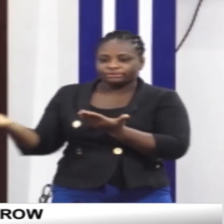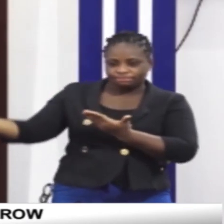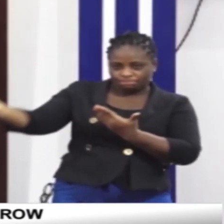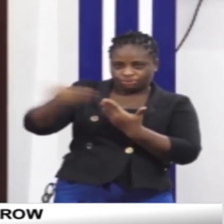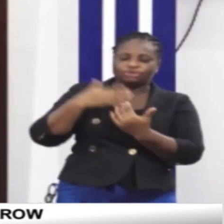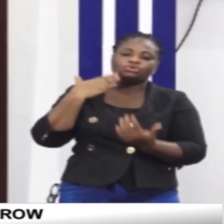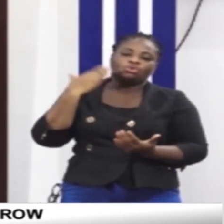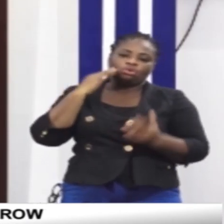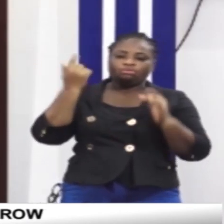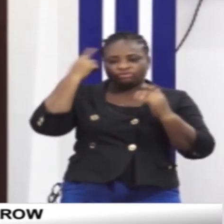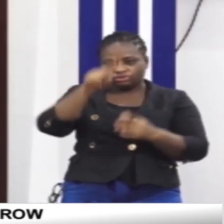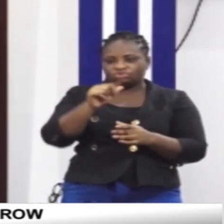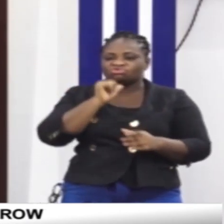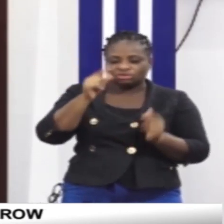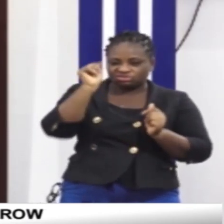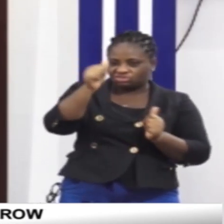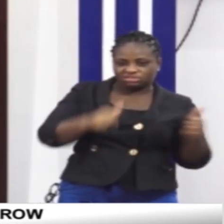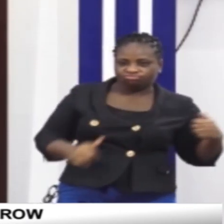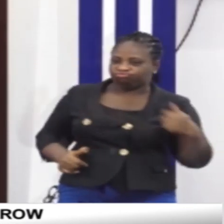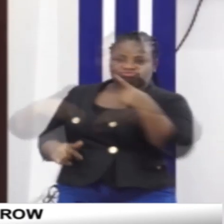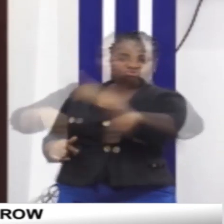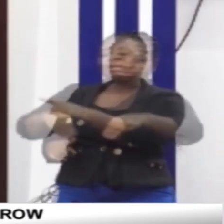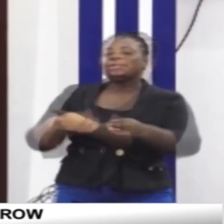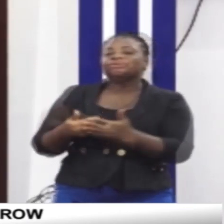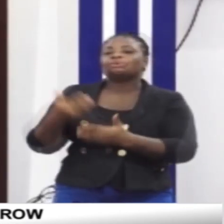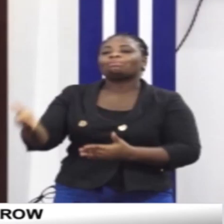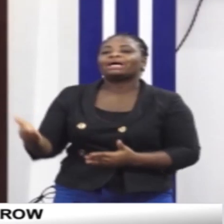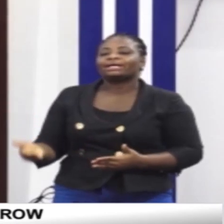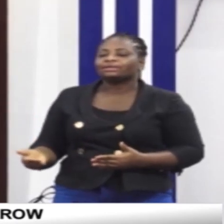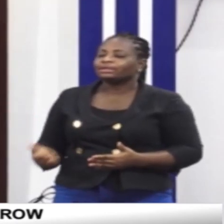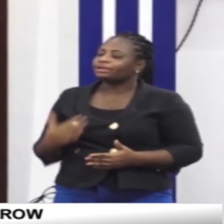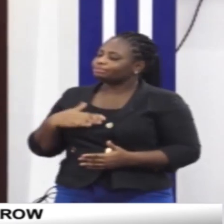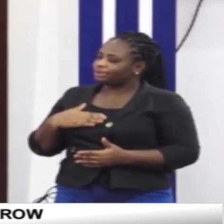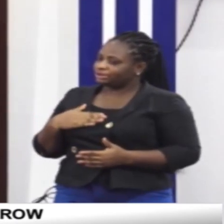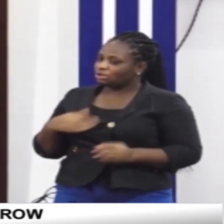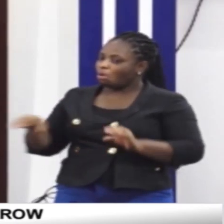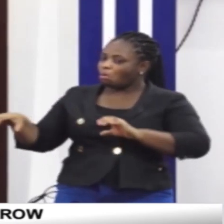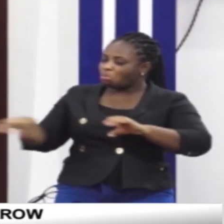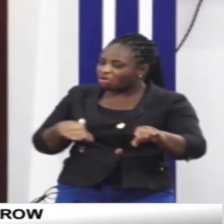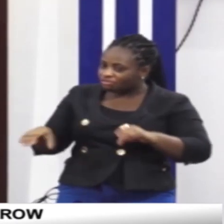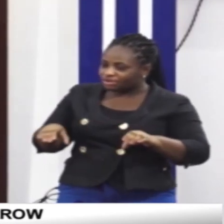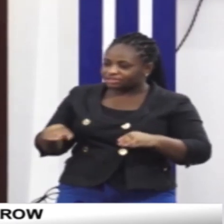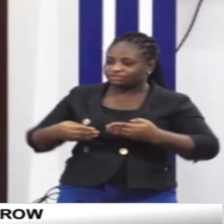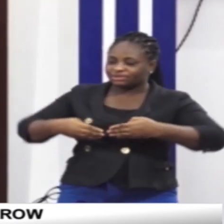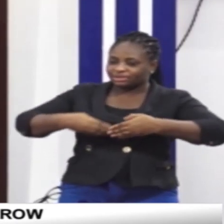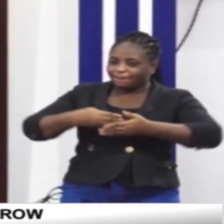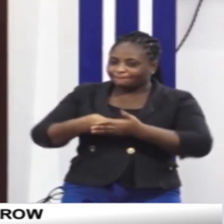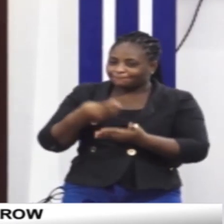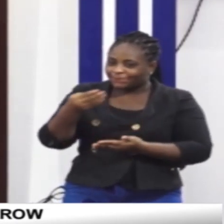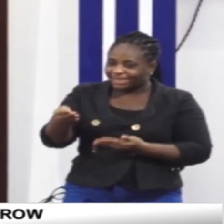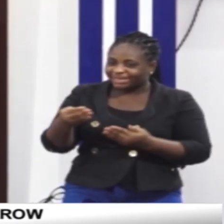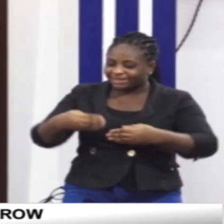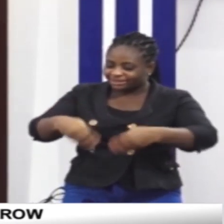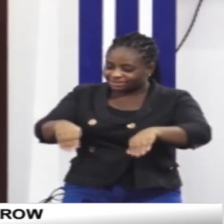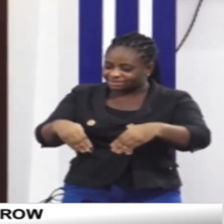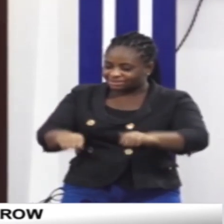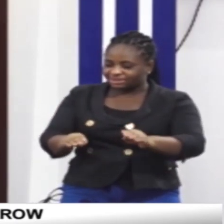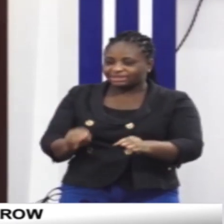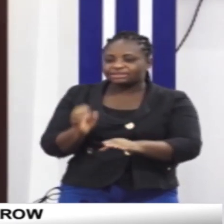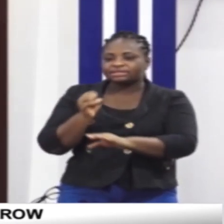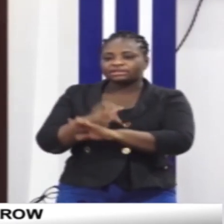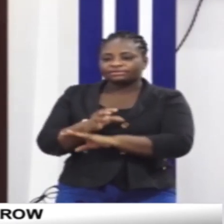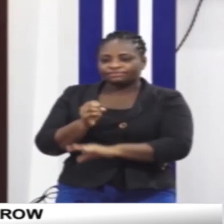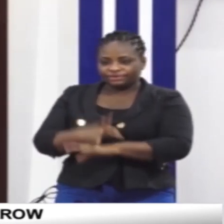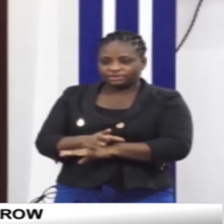such place of purchase of cooked food. Movement for buying and selling of food and essentials is advised